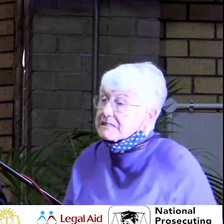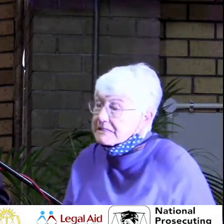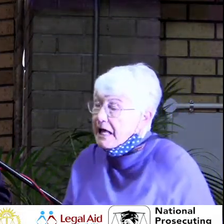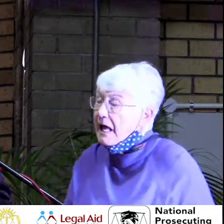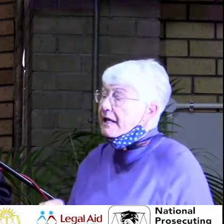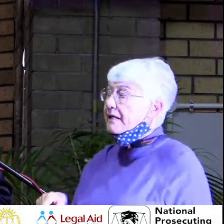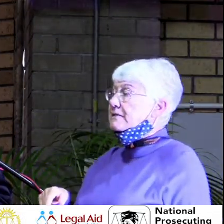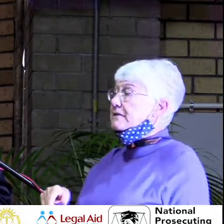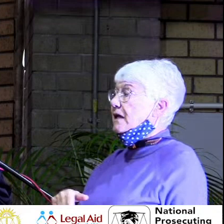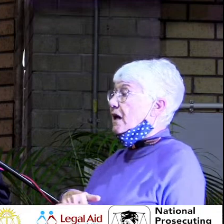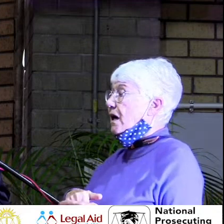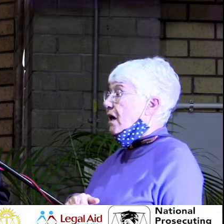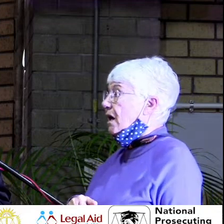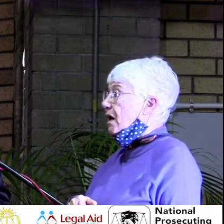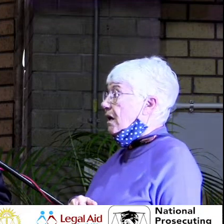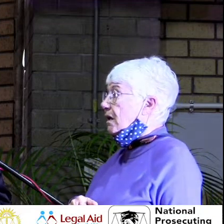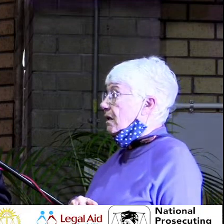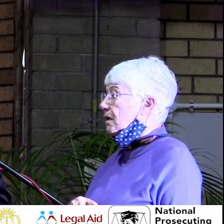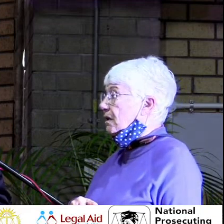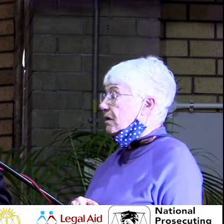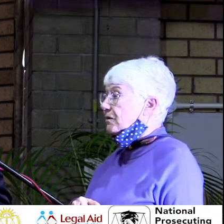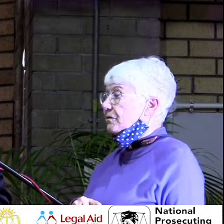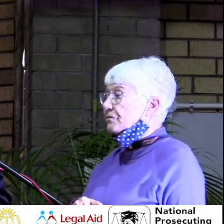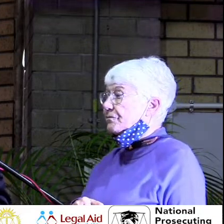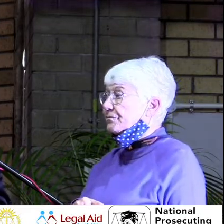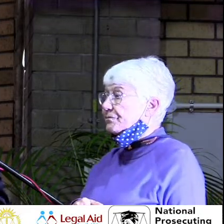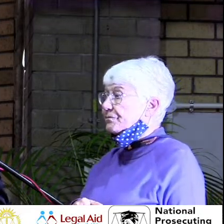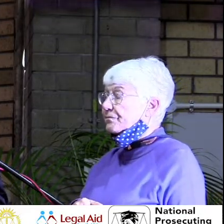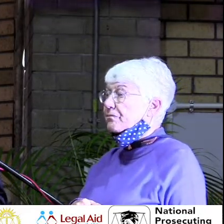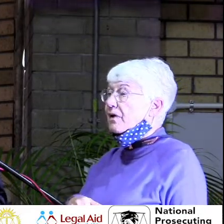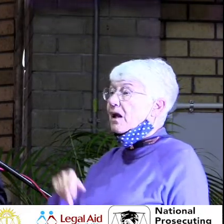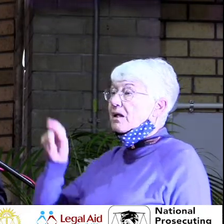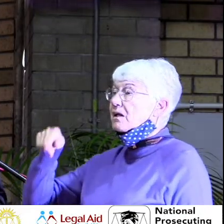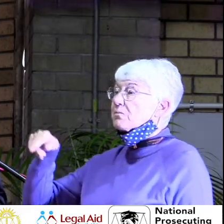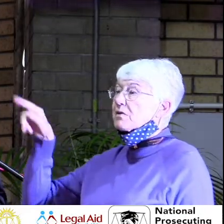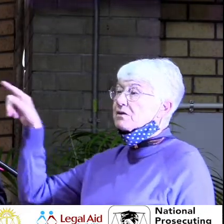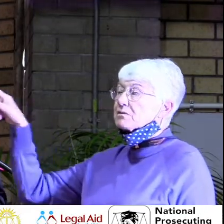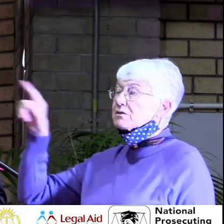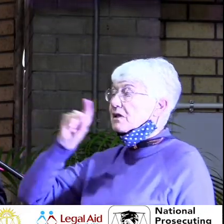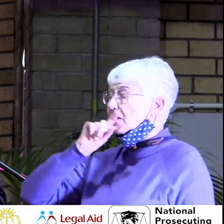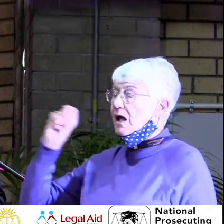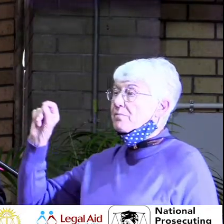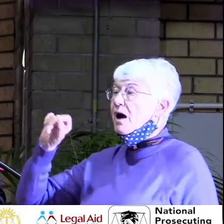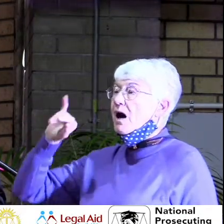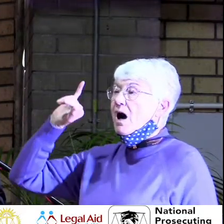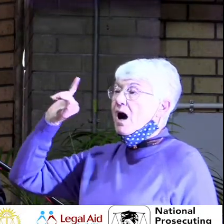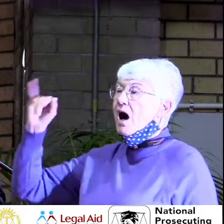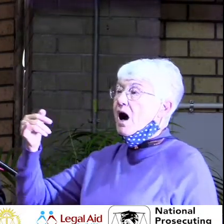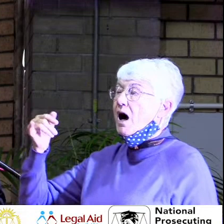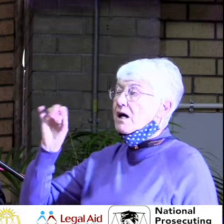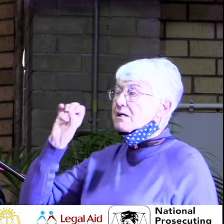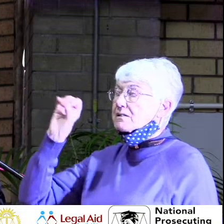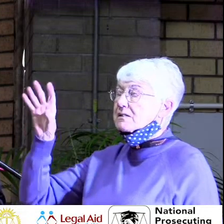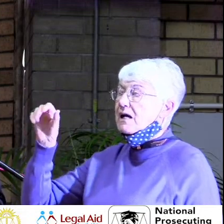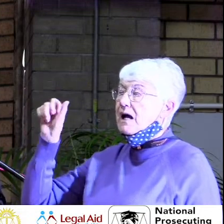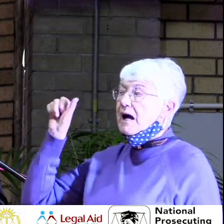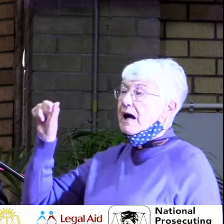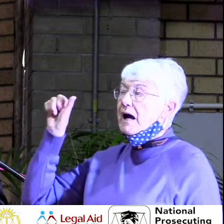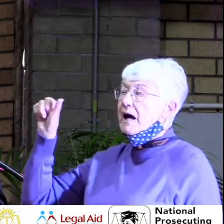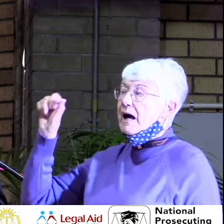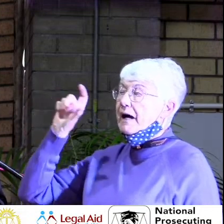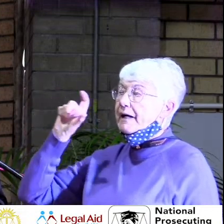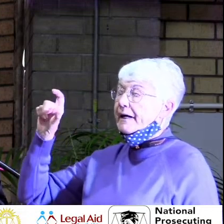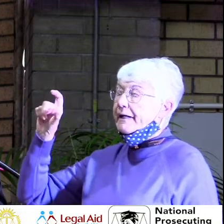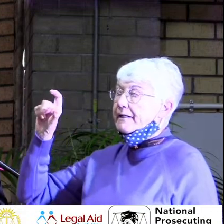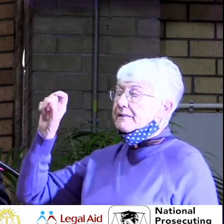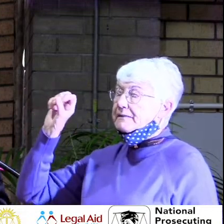office here that Mr. Rodney Isaacs is leading, will make sure that they come back to engage with